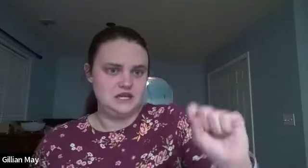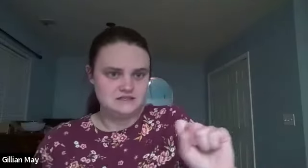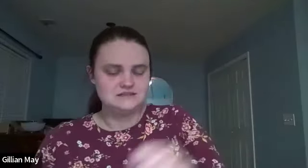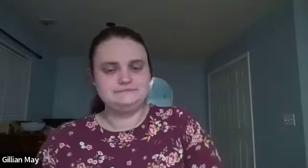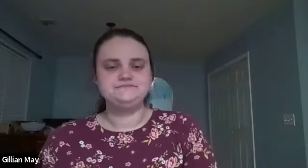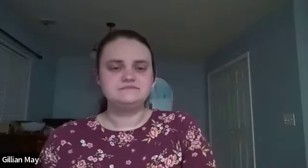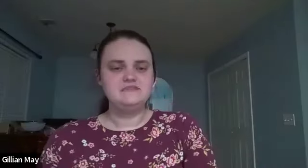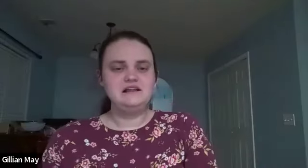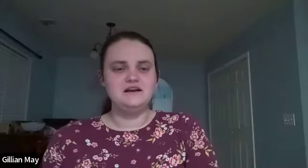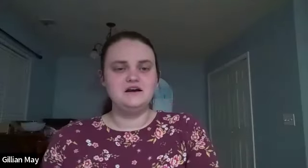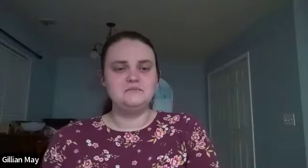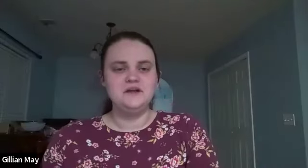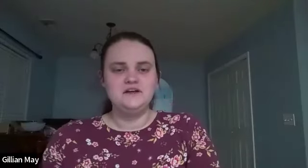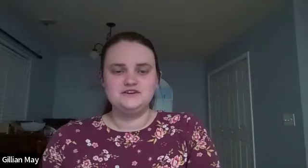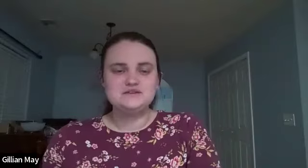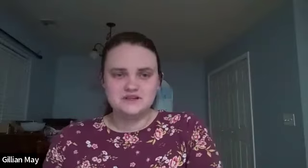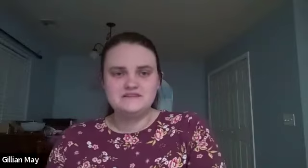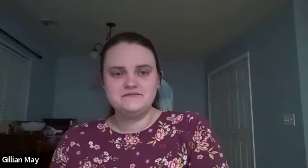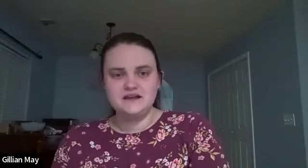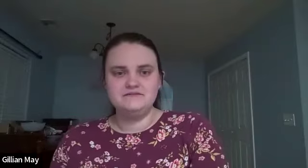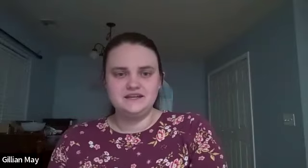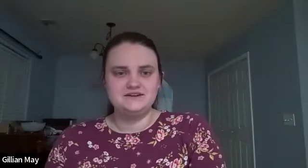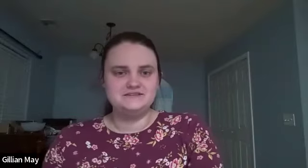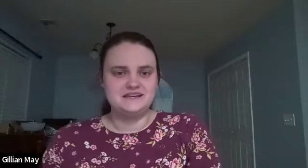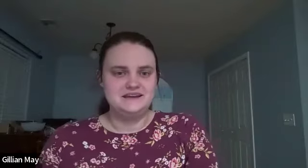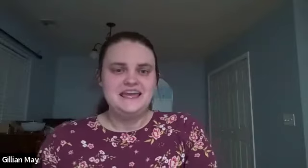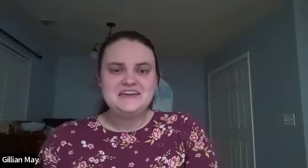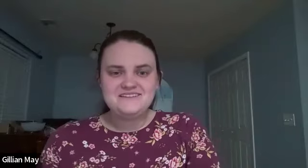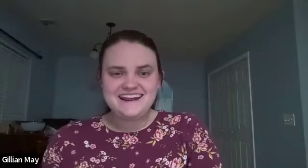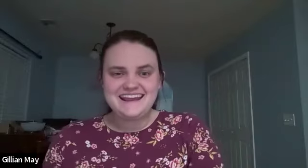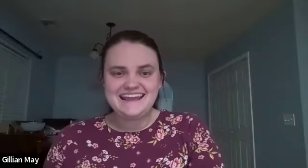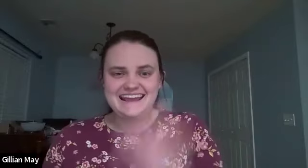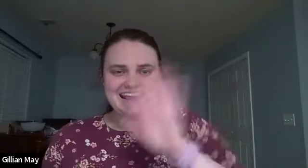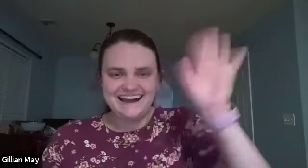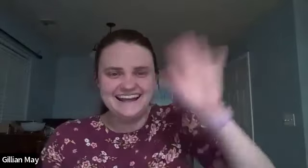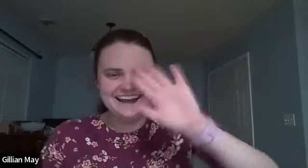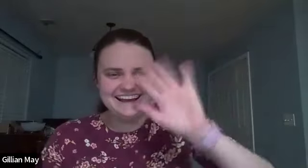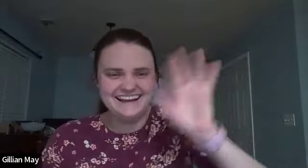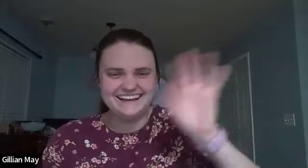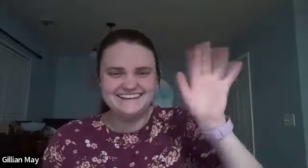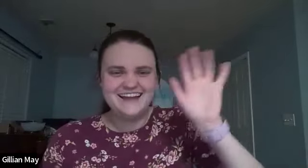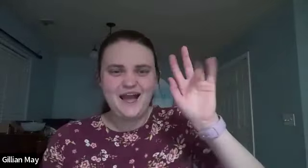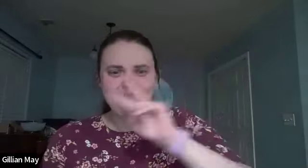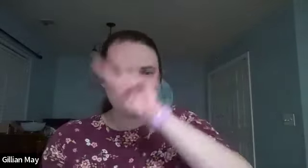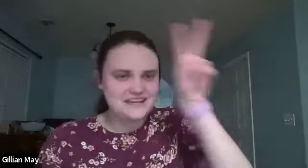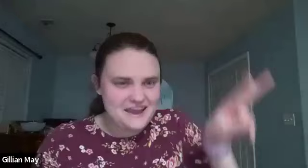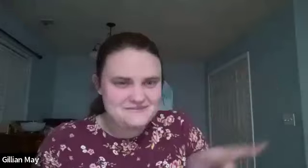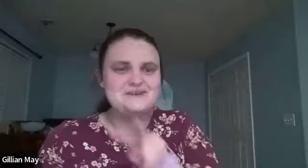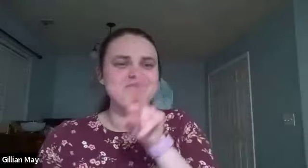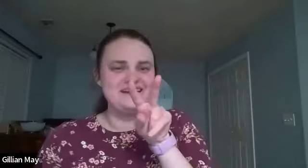BINGS, there's some really fun videos and yeah. I was looking everywhere but